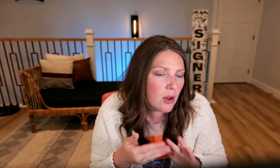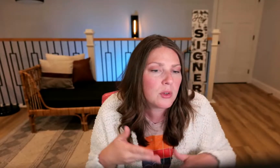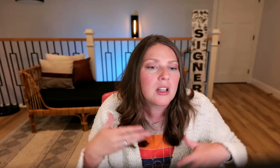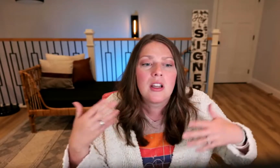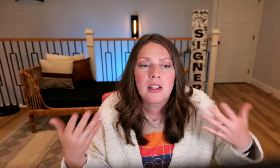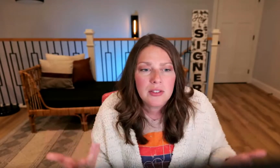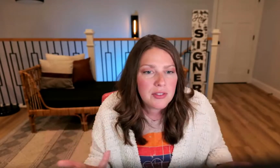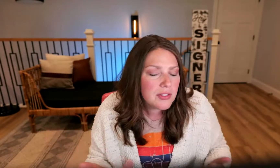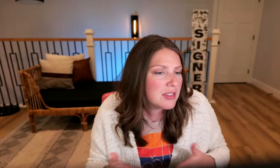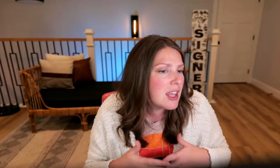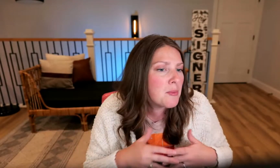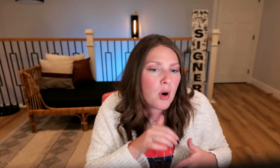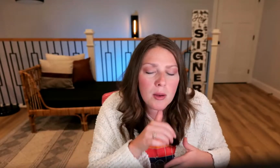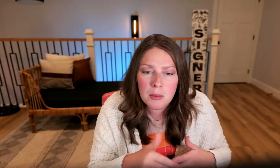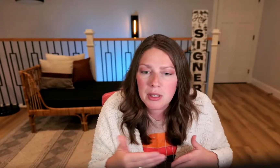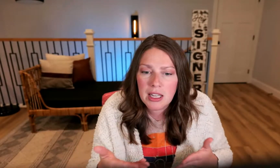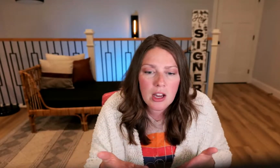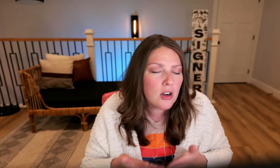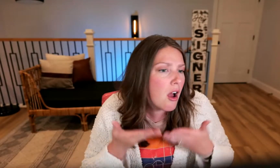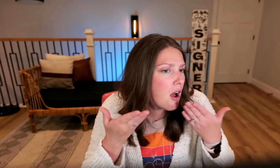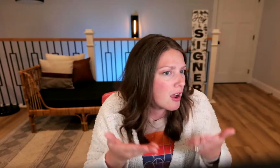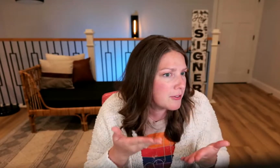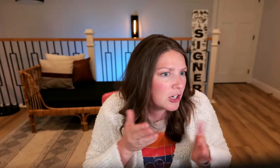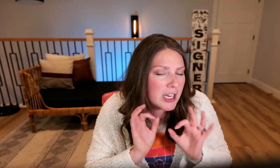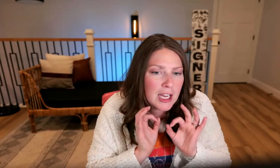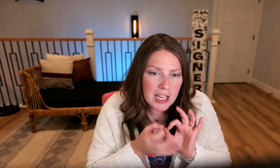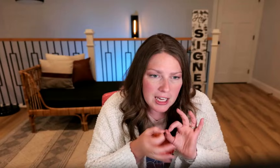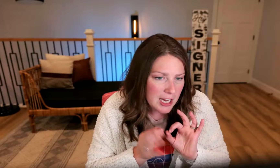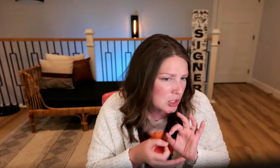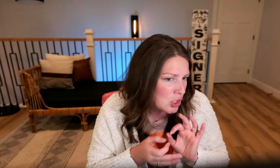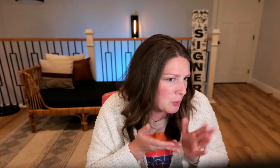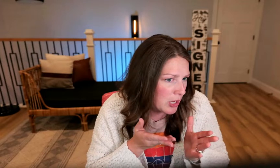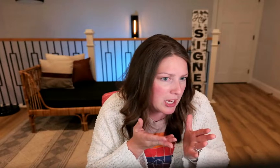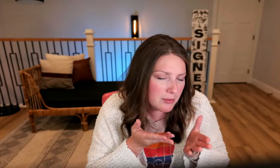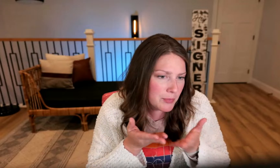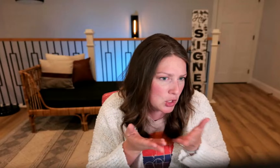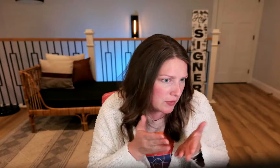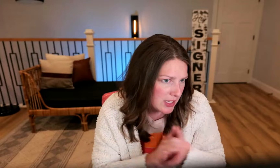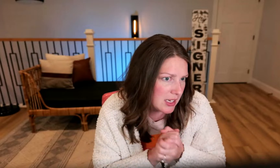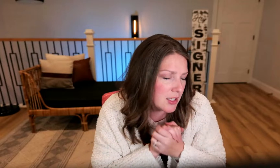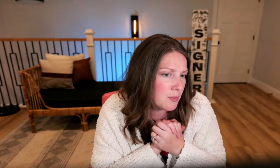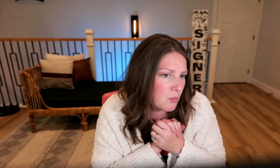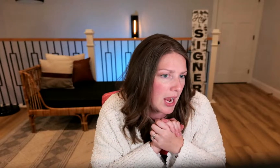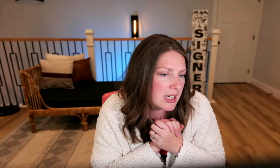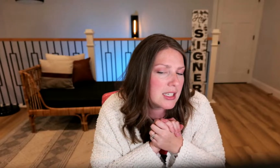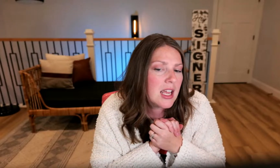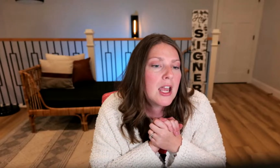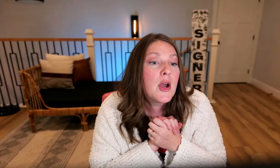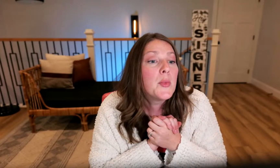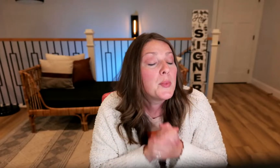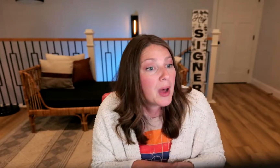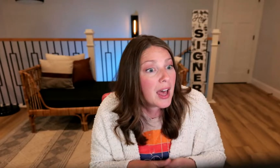town, they probably are not offering interpreting services, right?